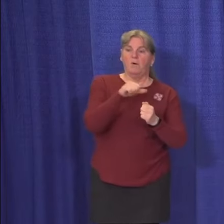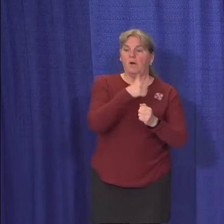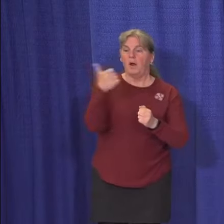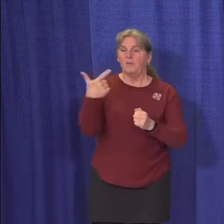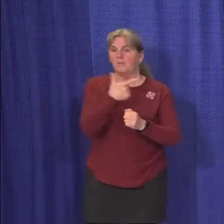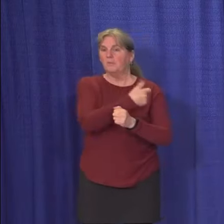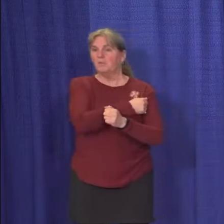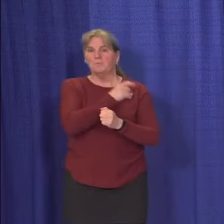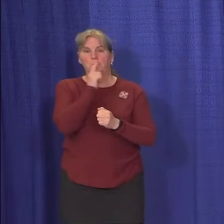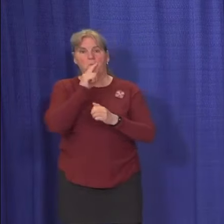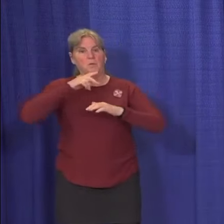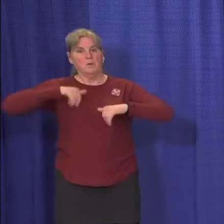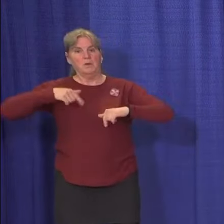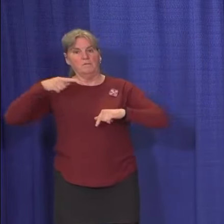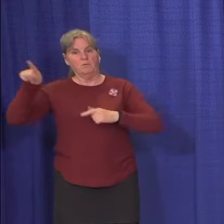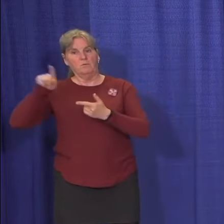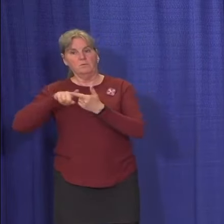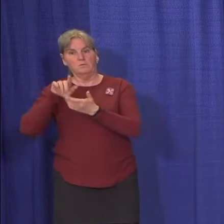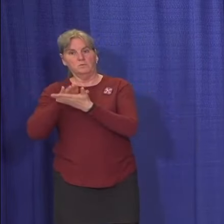immunizations for school kids.